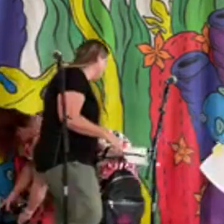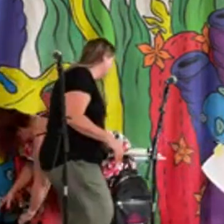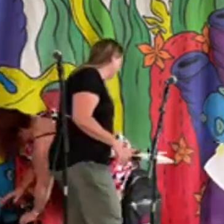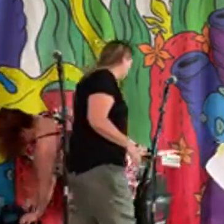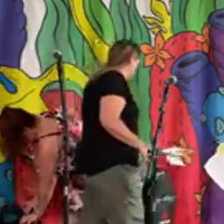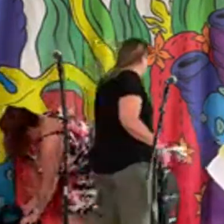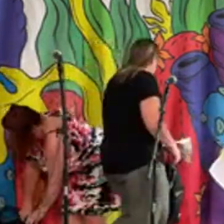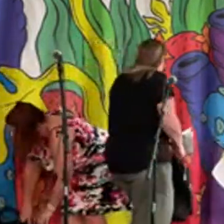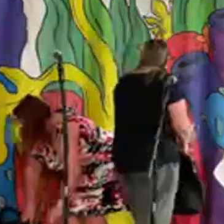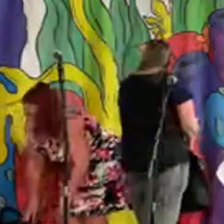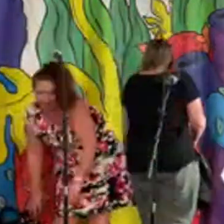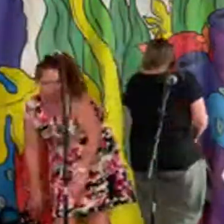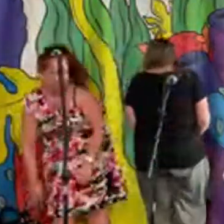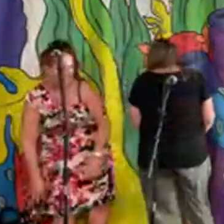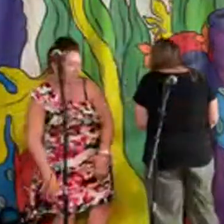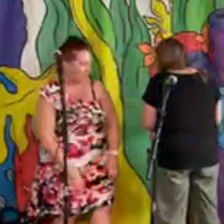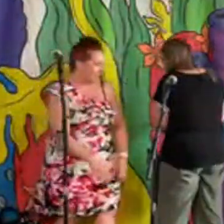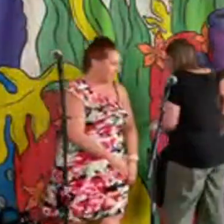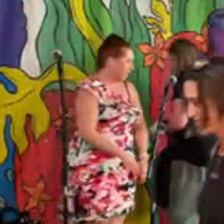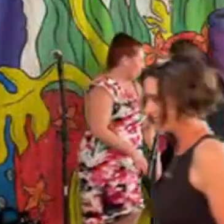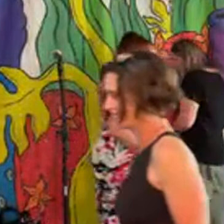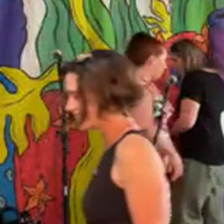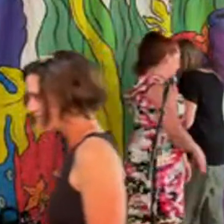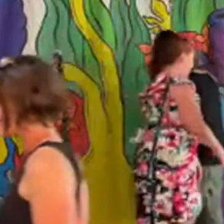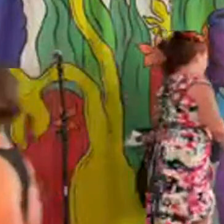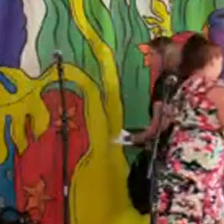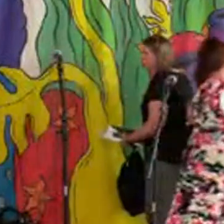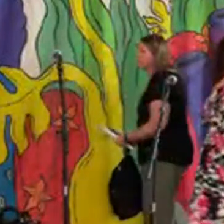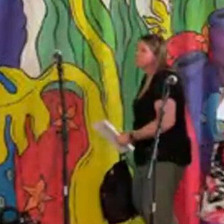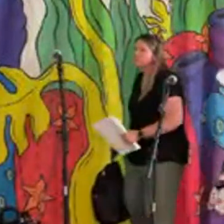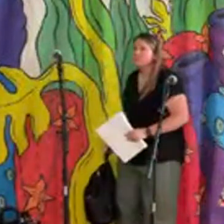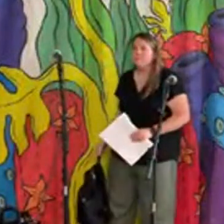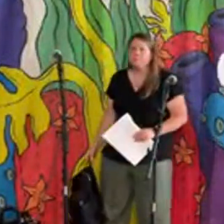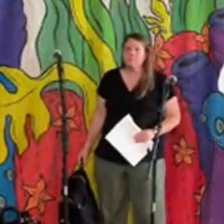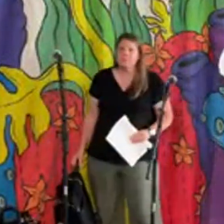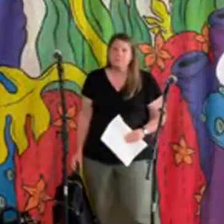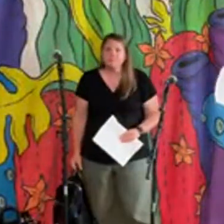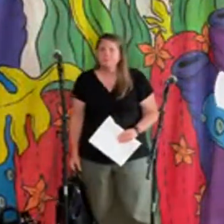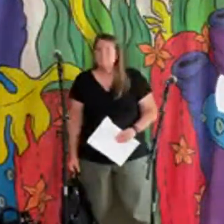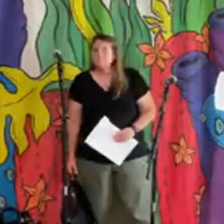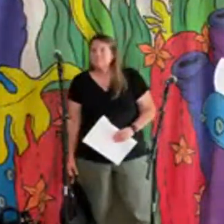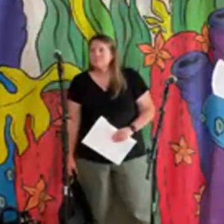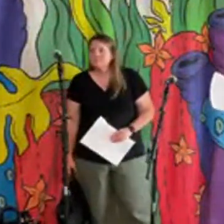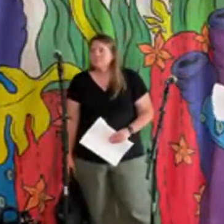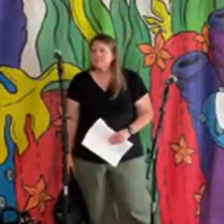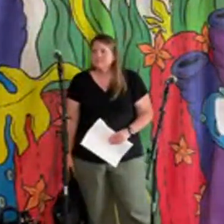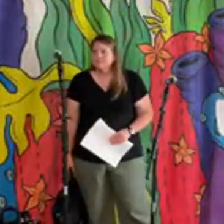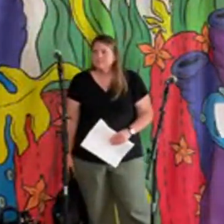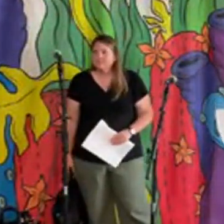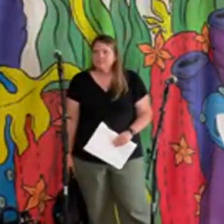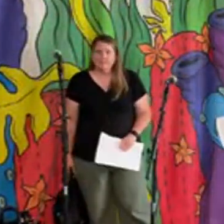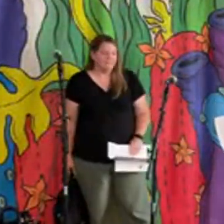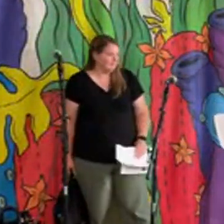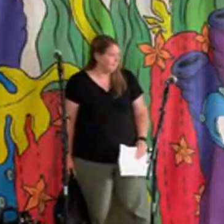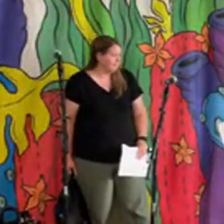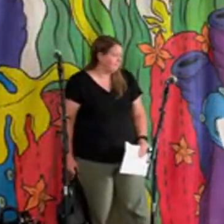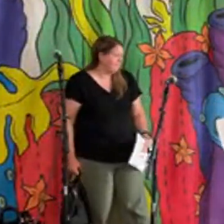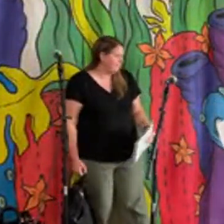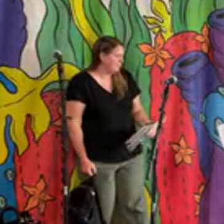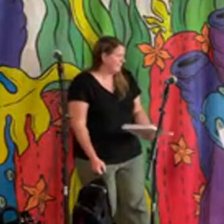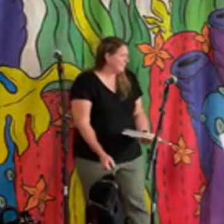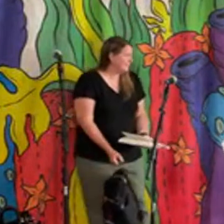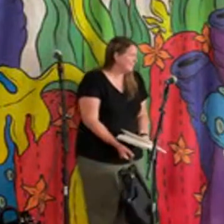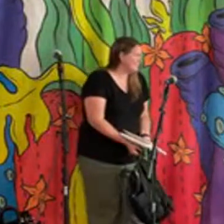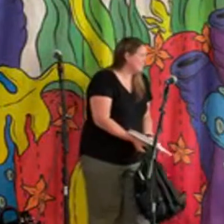stage, as I understand it. So I want to say thank you, Bane, for having us here. Give it up for Bane.